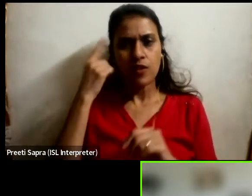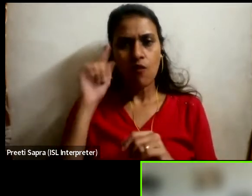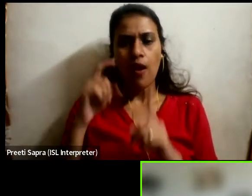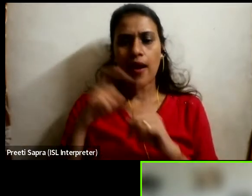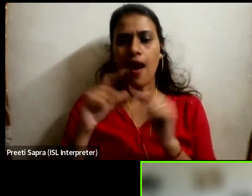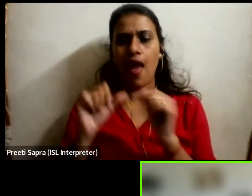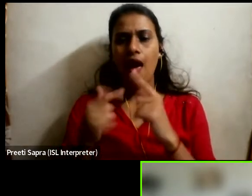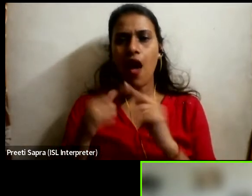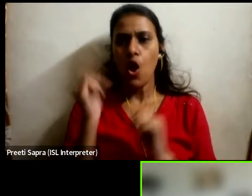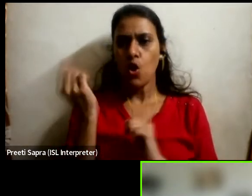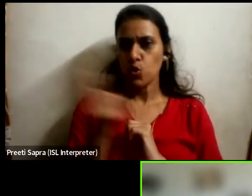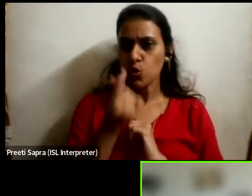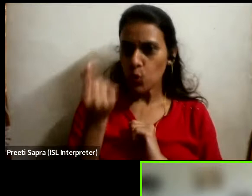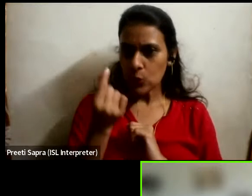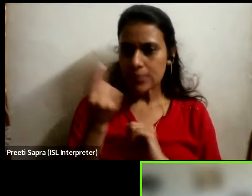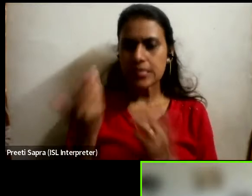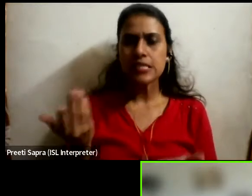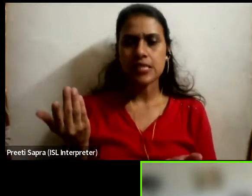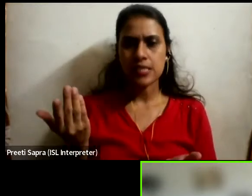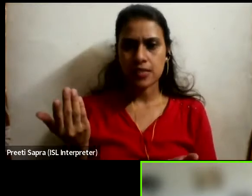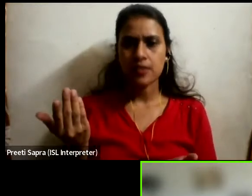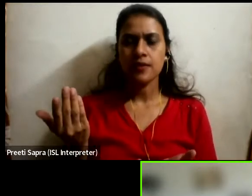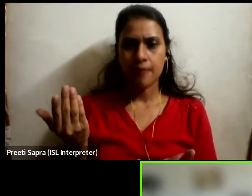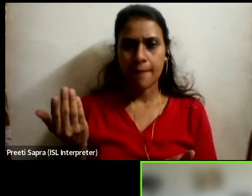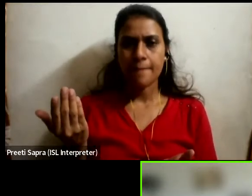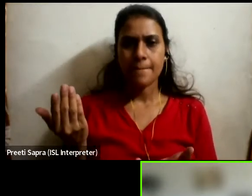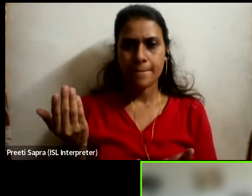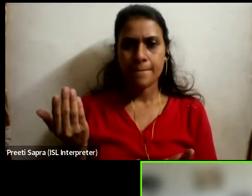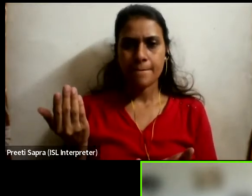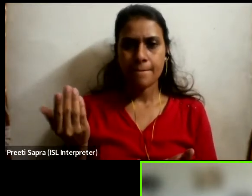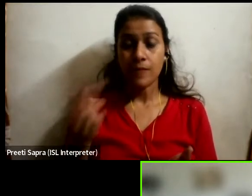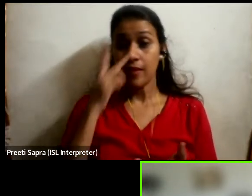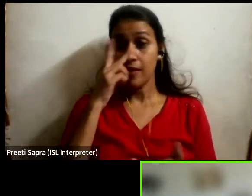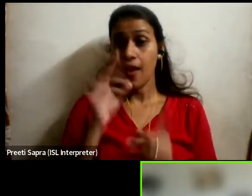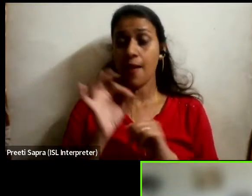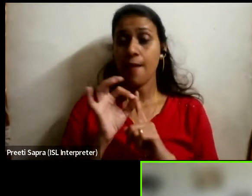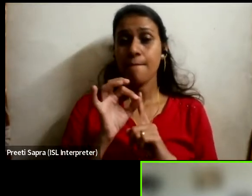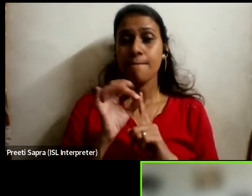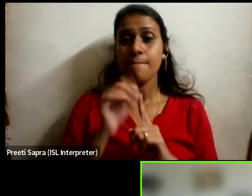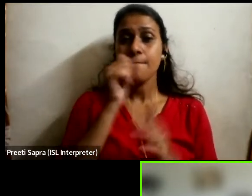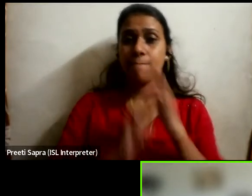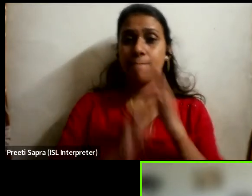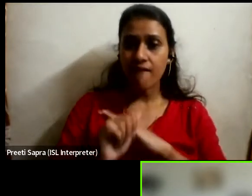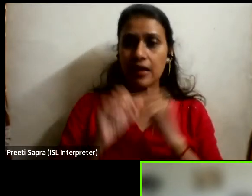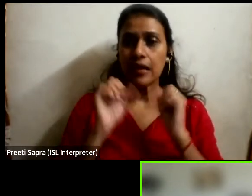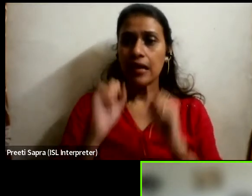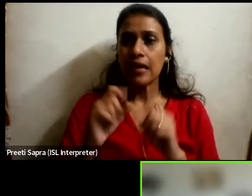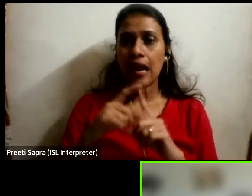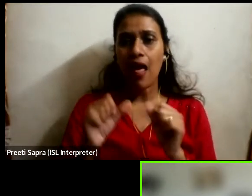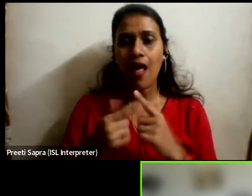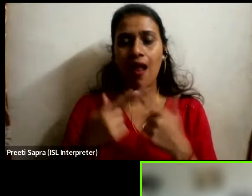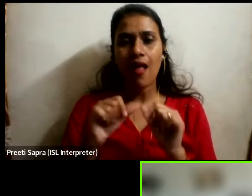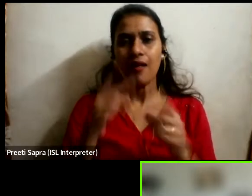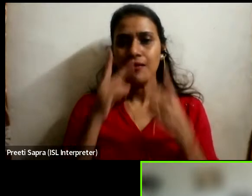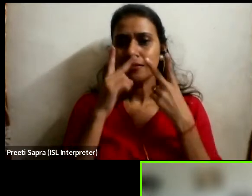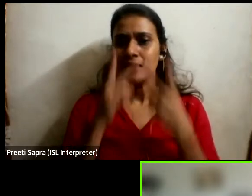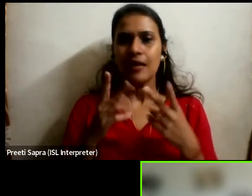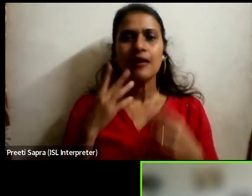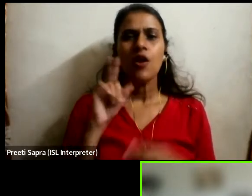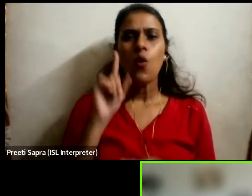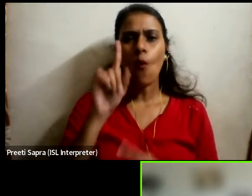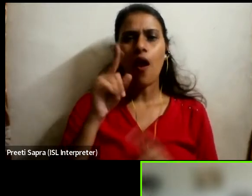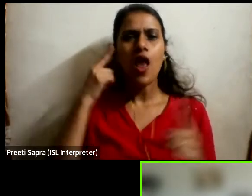unless you use and Harsha's correctly pointed out privacy preserving computing here. Differential privacy is perhaps one approach,